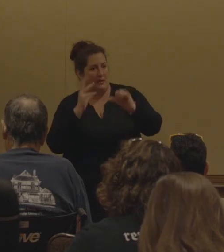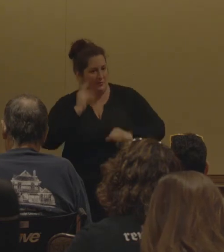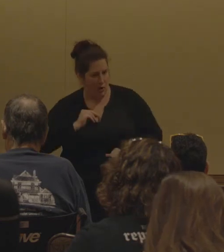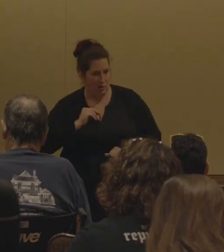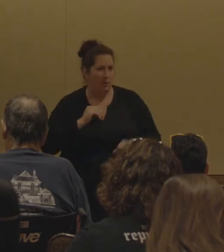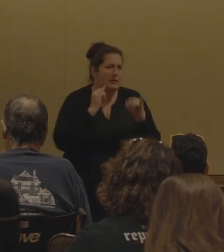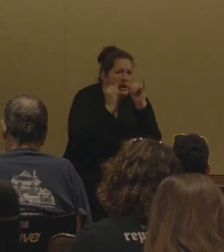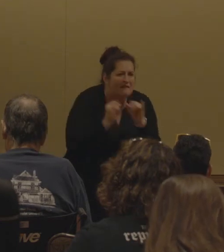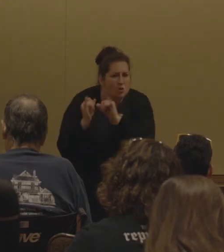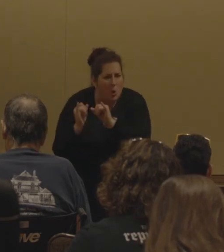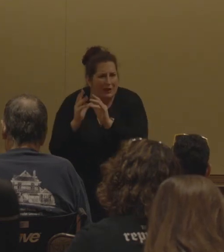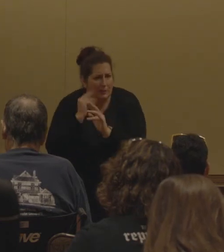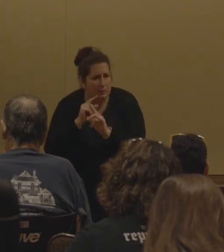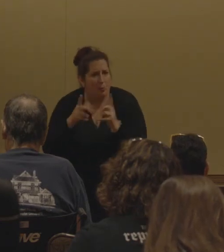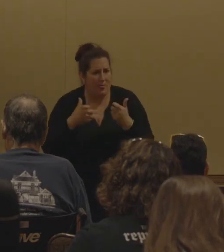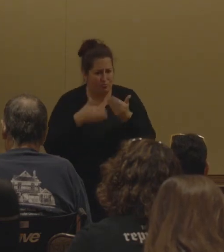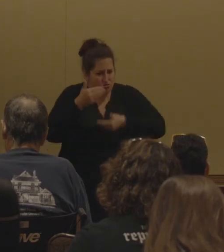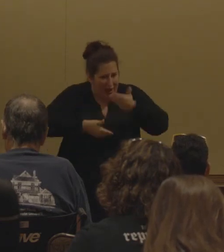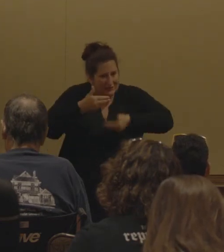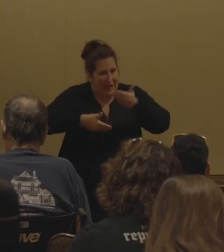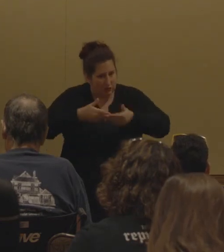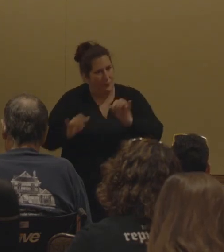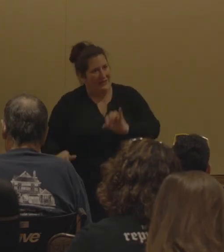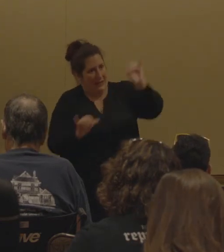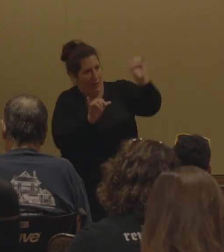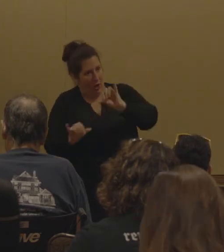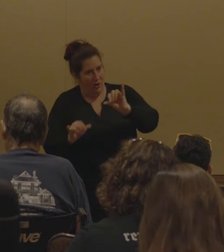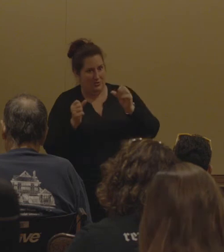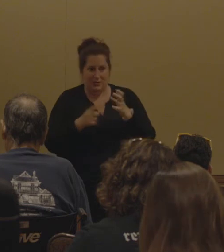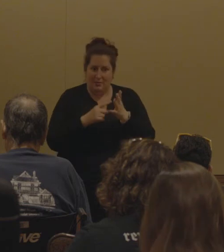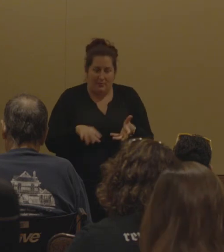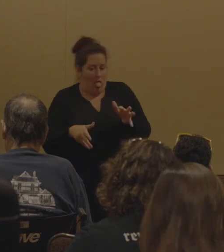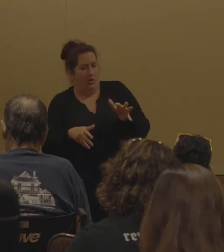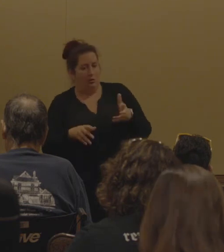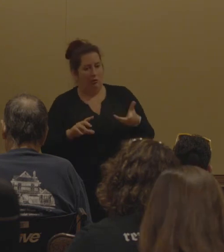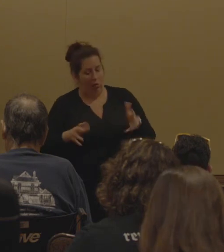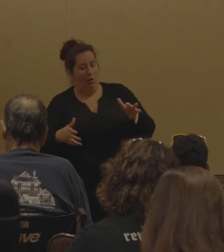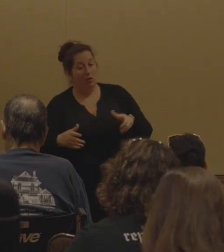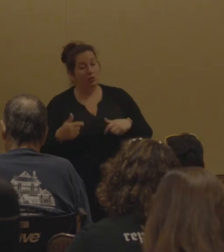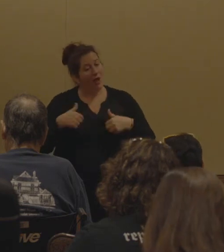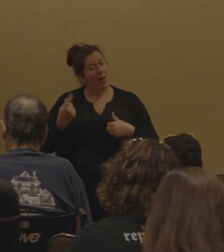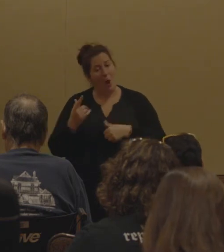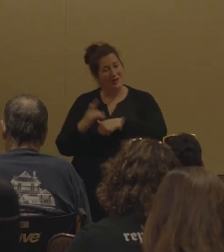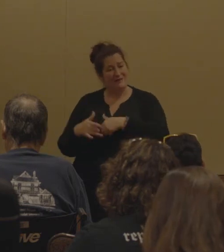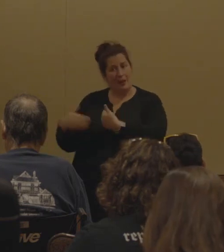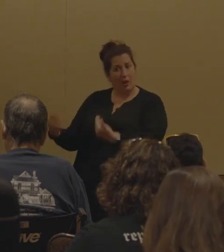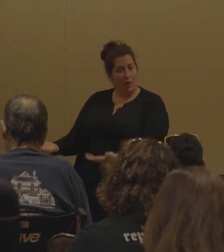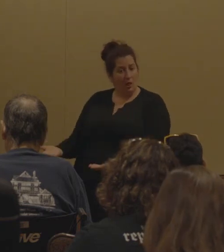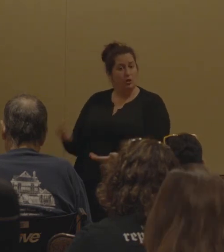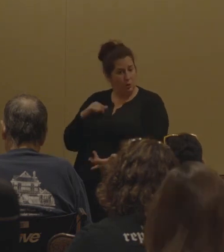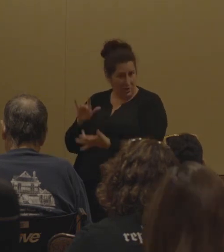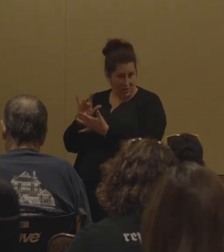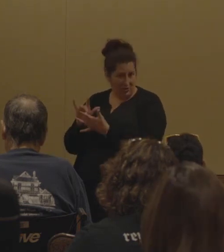is individualized, but we still want that process to be similar, and so there's still a lot of work that has to be done with that. And then I'm always available. You know, anybody